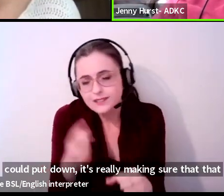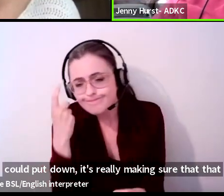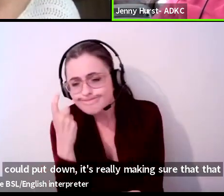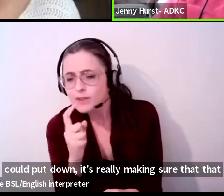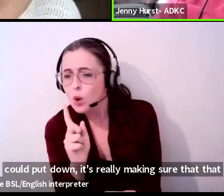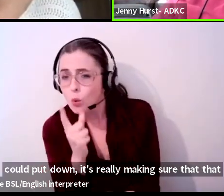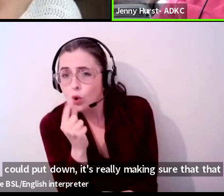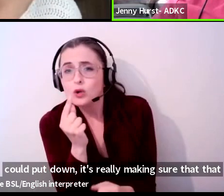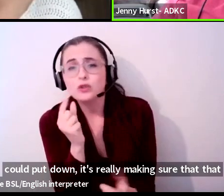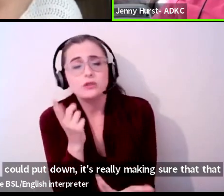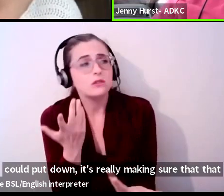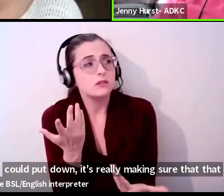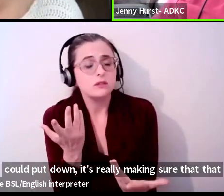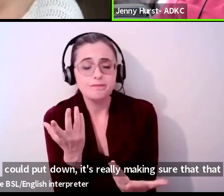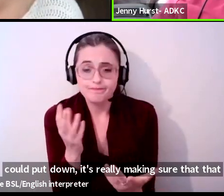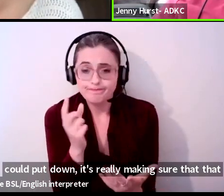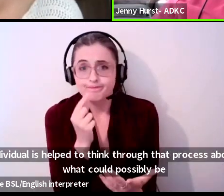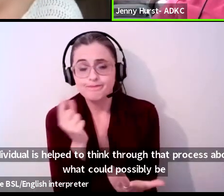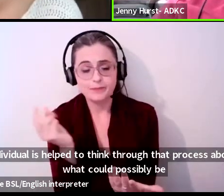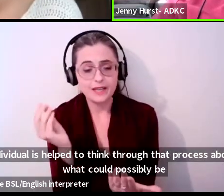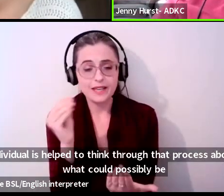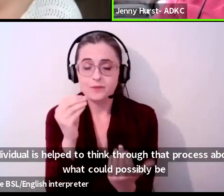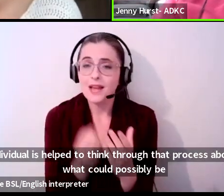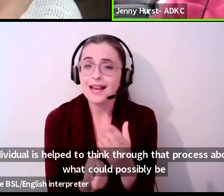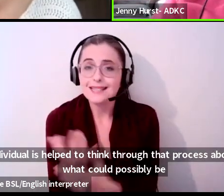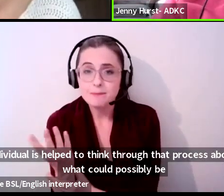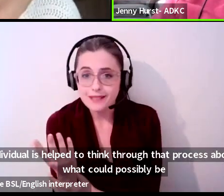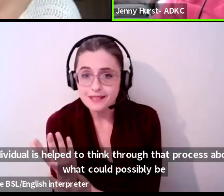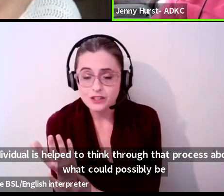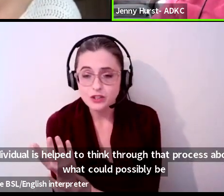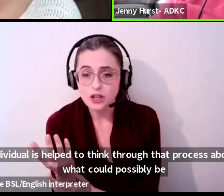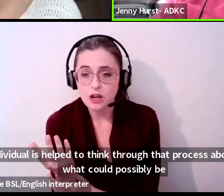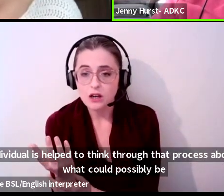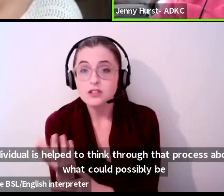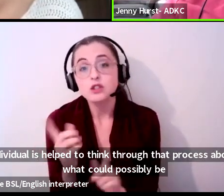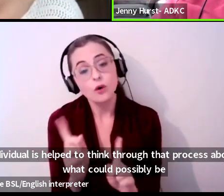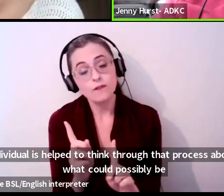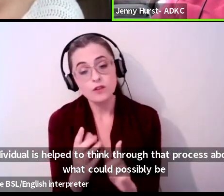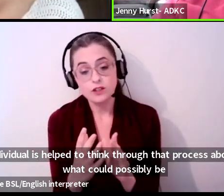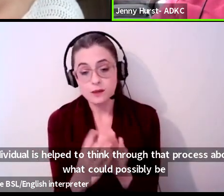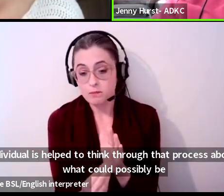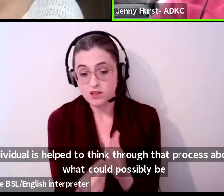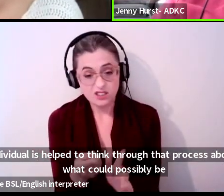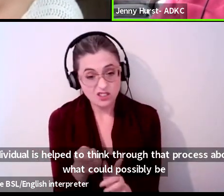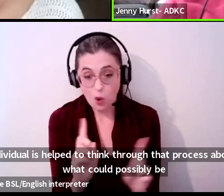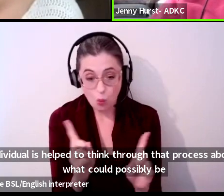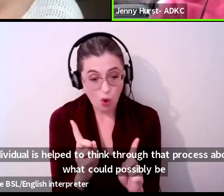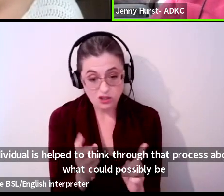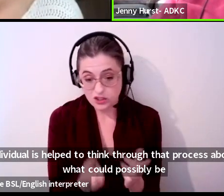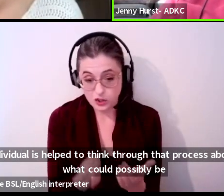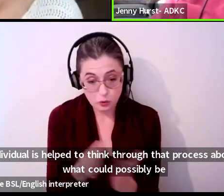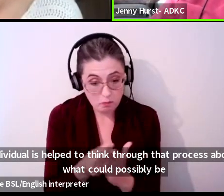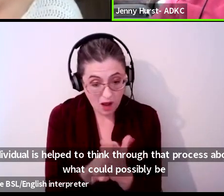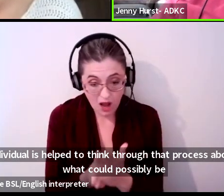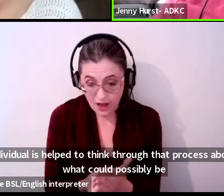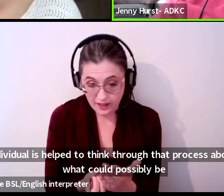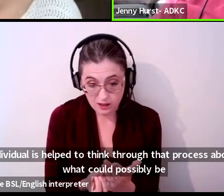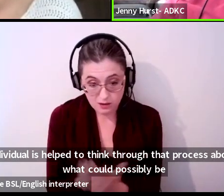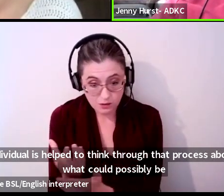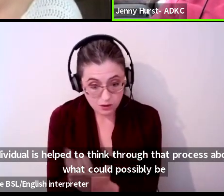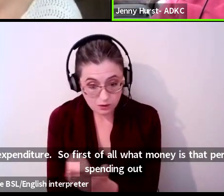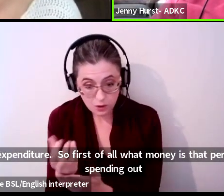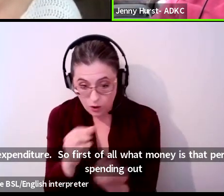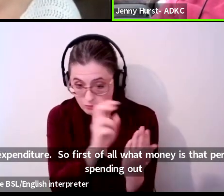be an expenditure. So first of all, what money is that person spending out, and then linking that